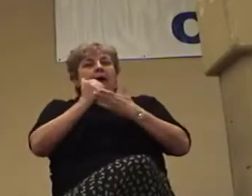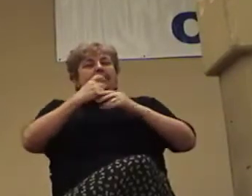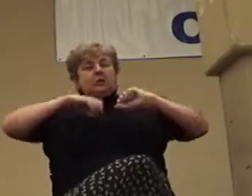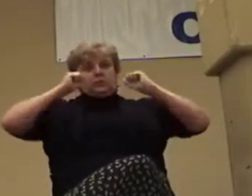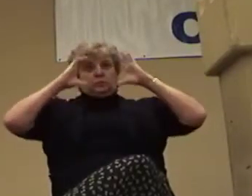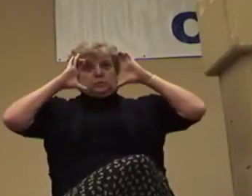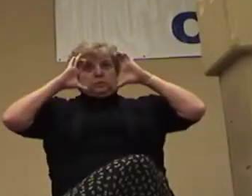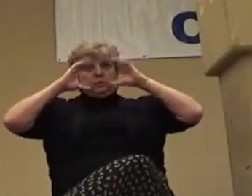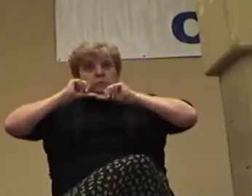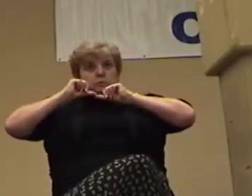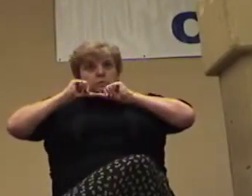I like it like that.